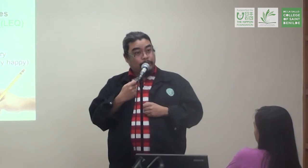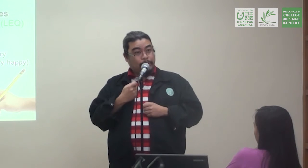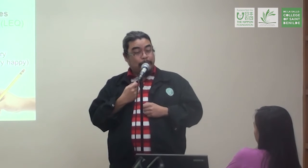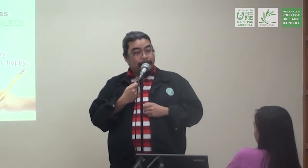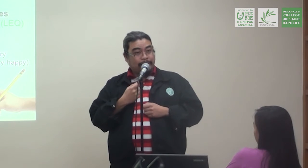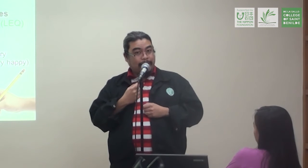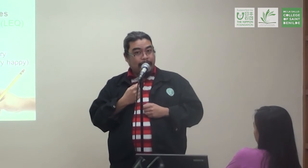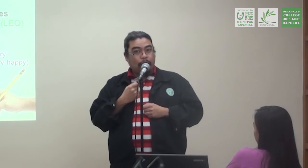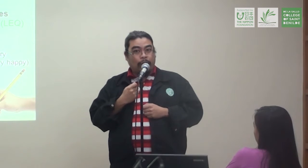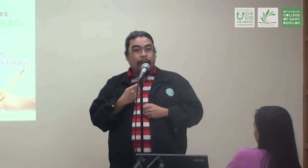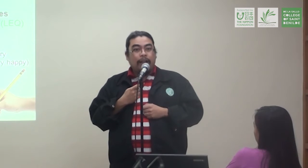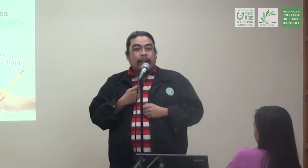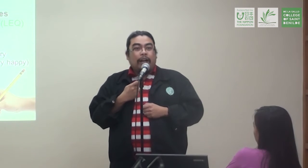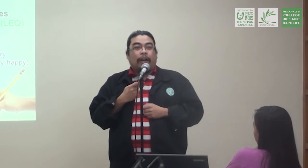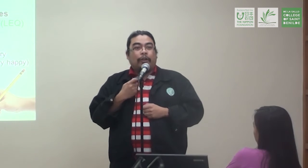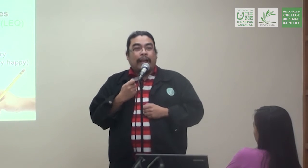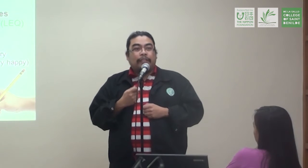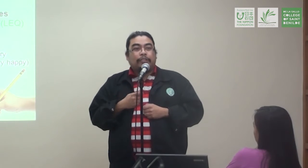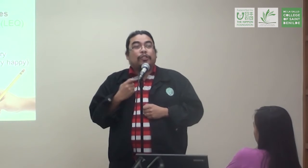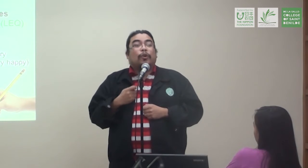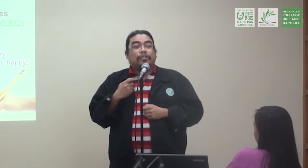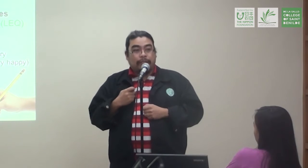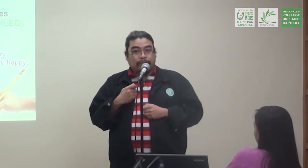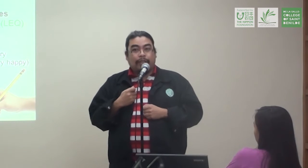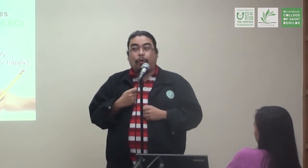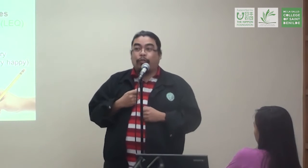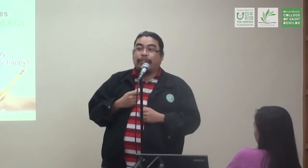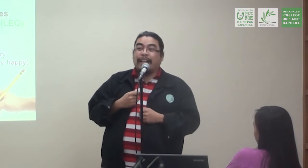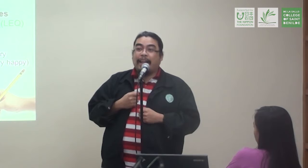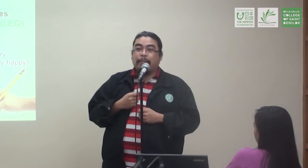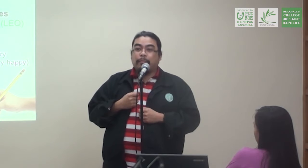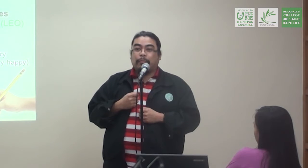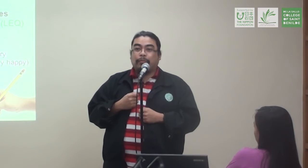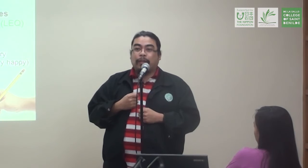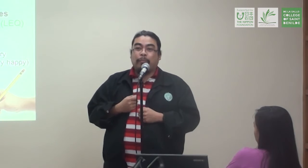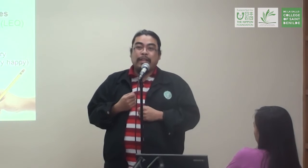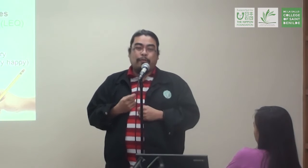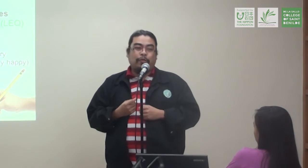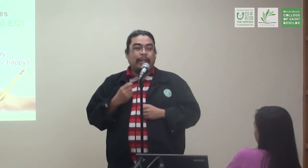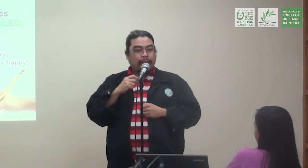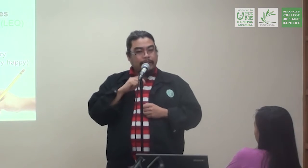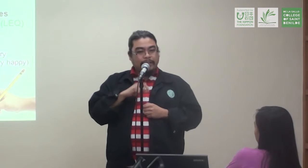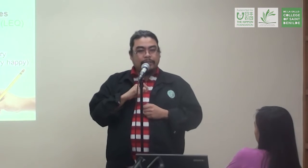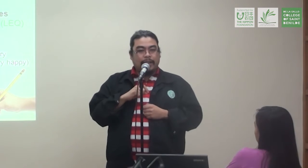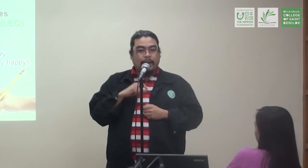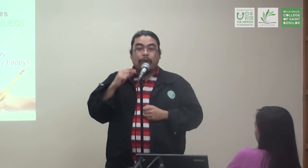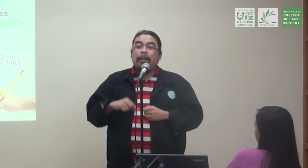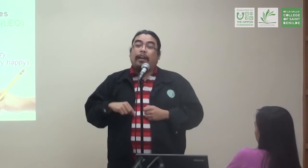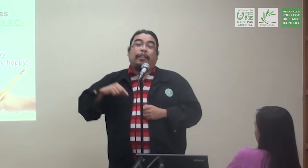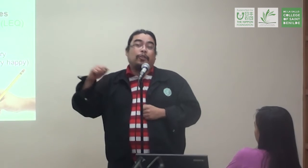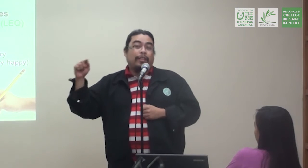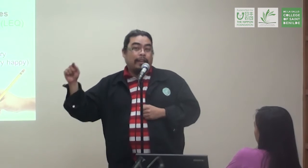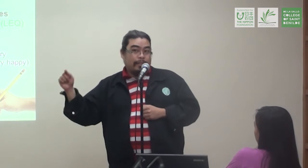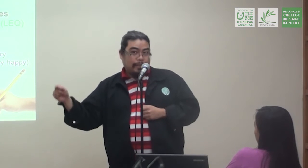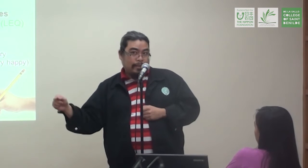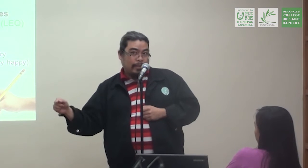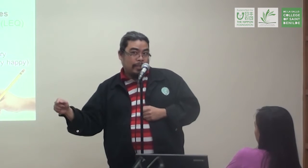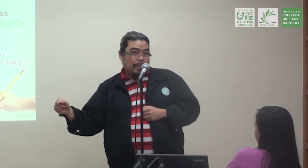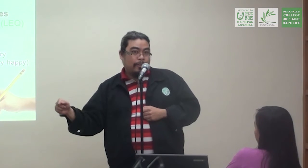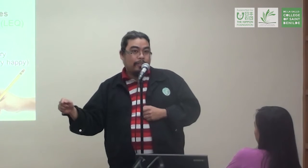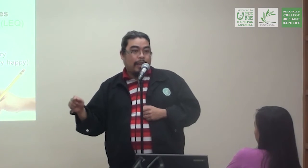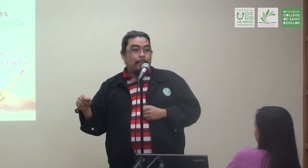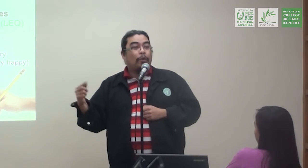same results basically, or are your answers consistent over time? Meaning if you take the test now, and then you take